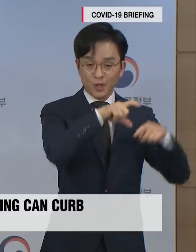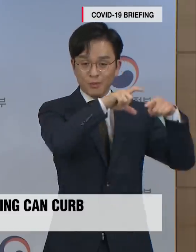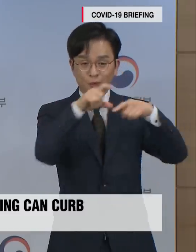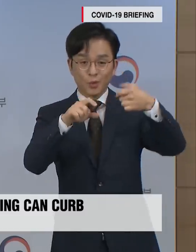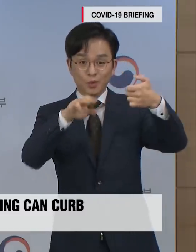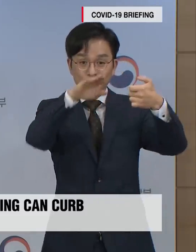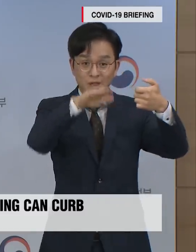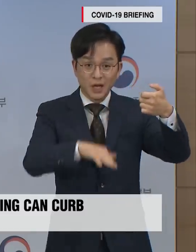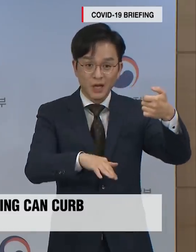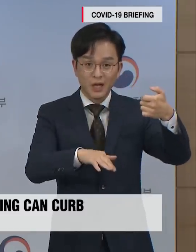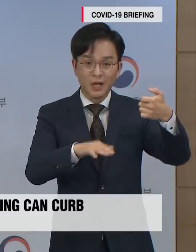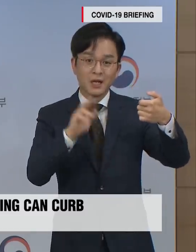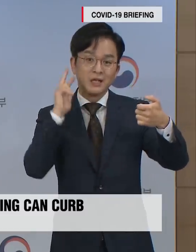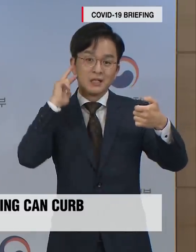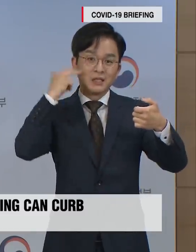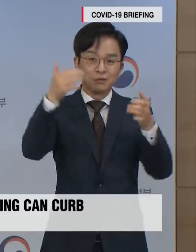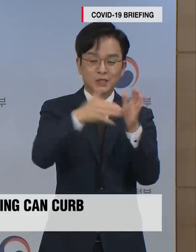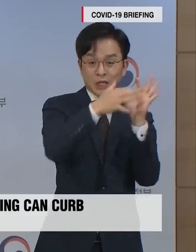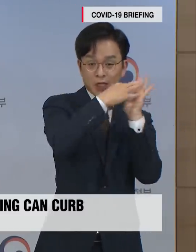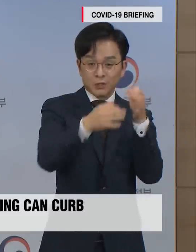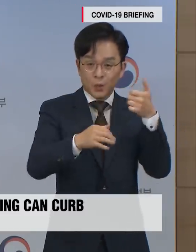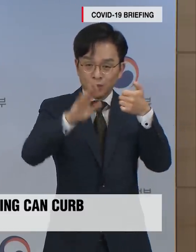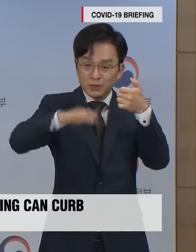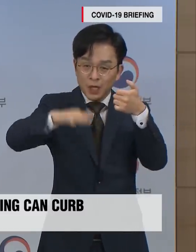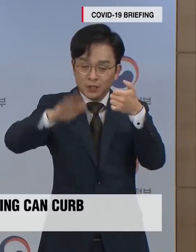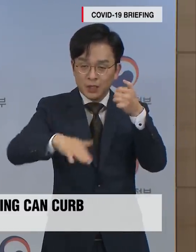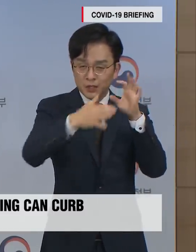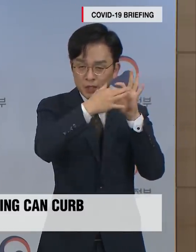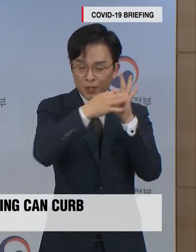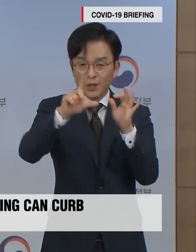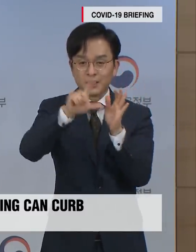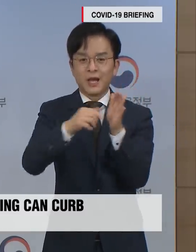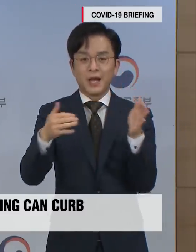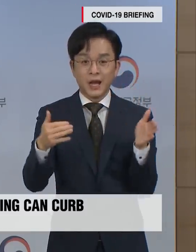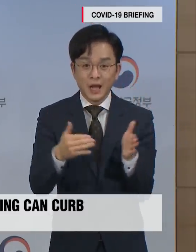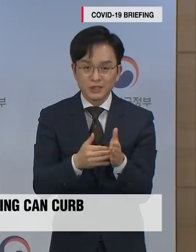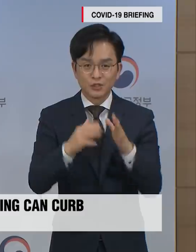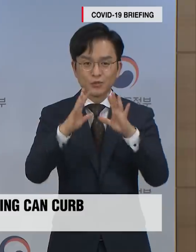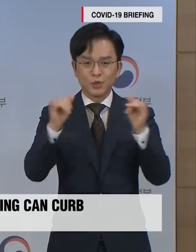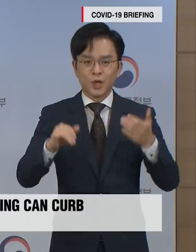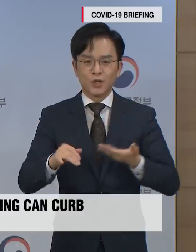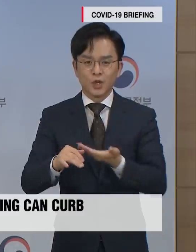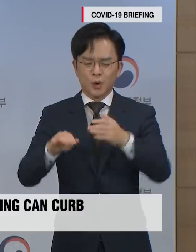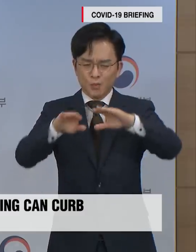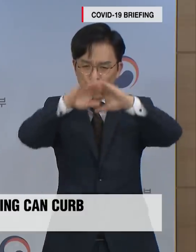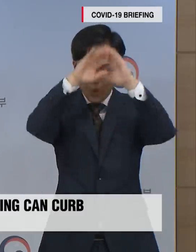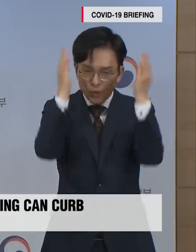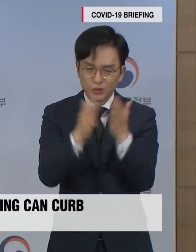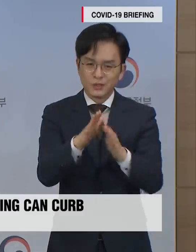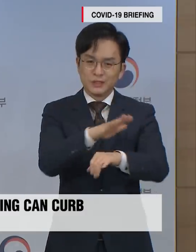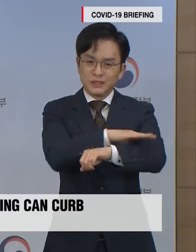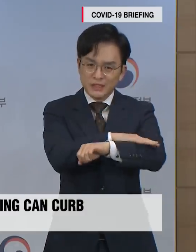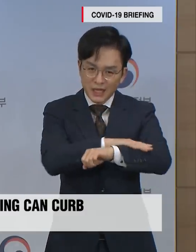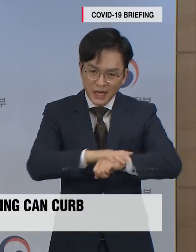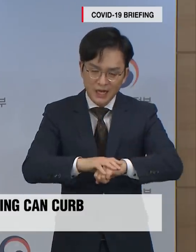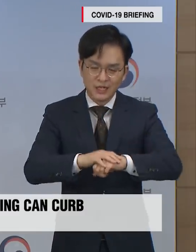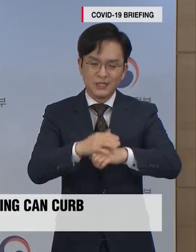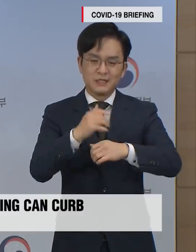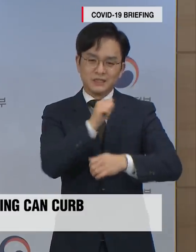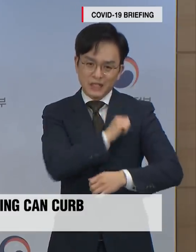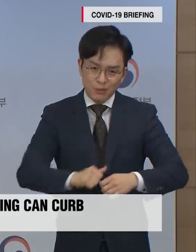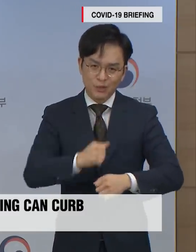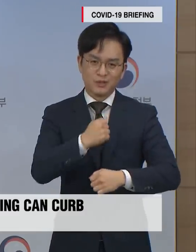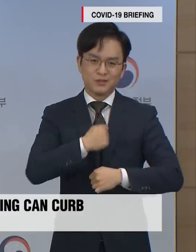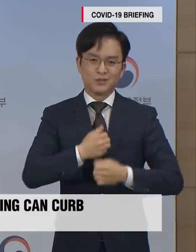not see an increase in the confirmed cases. So we want to ask you to continue your concerted efforts to do so. So through